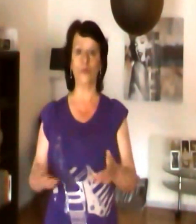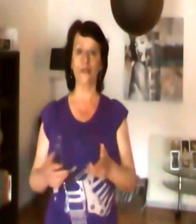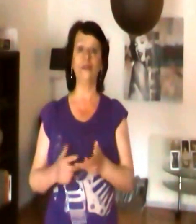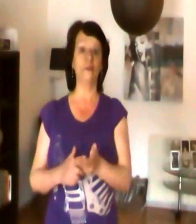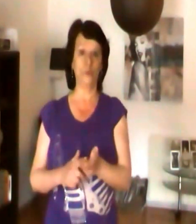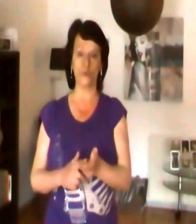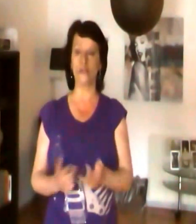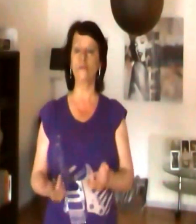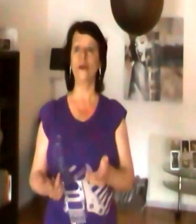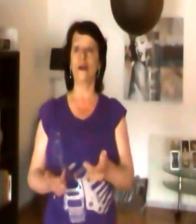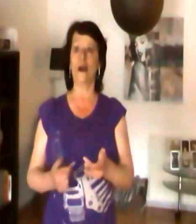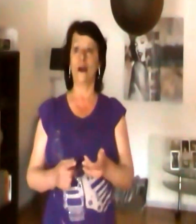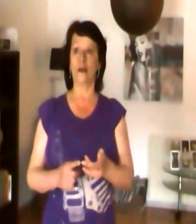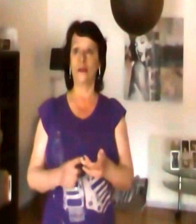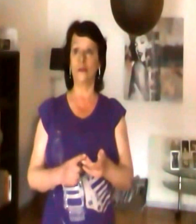human being, a Muslim, a